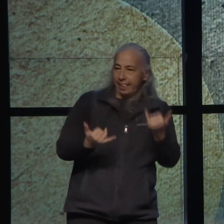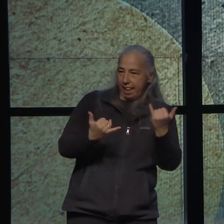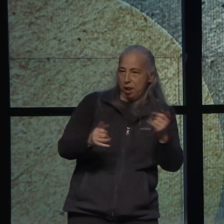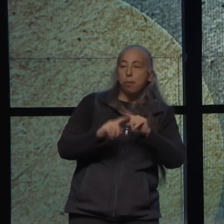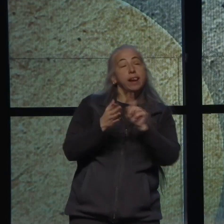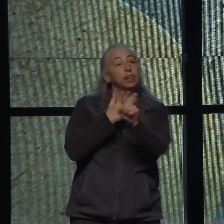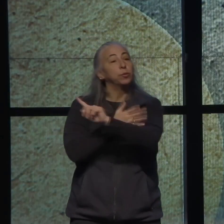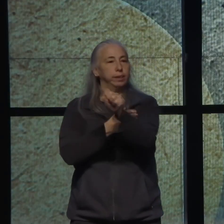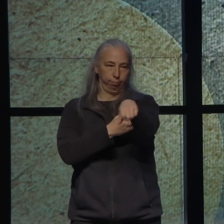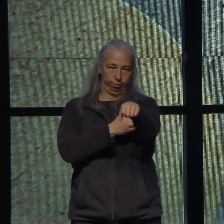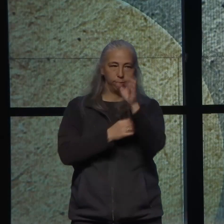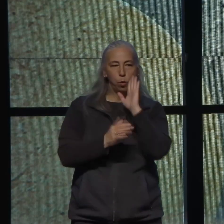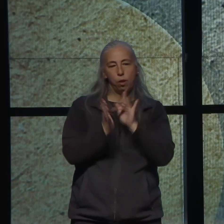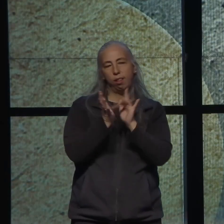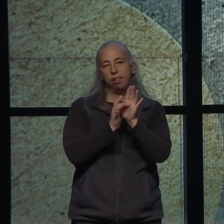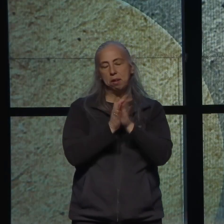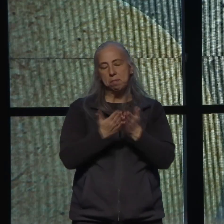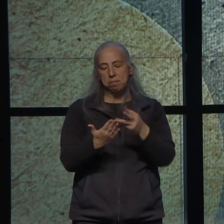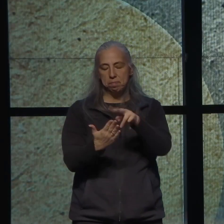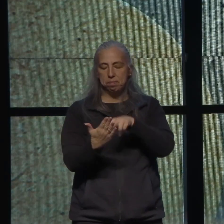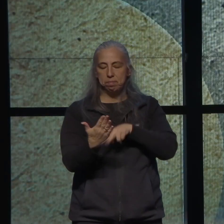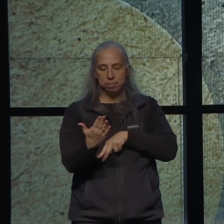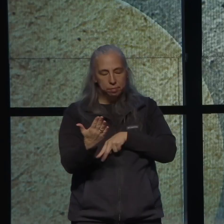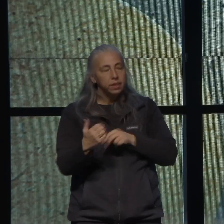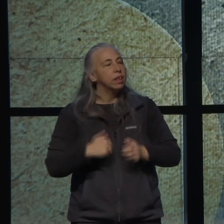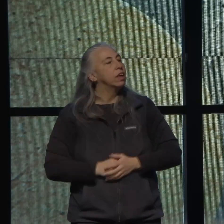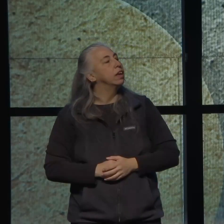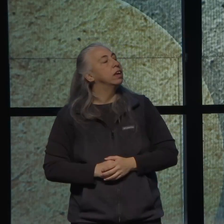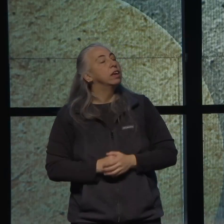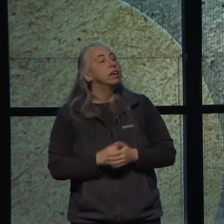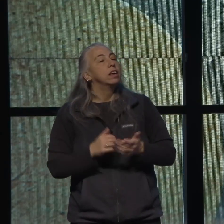promise. But I want to show you this.